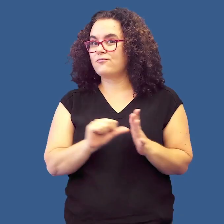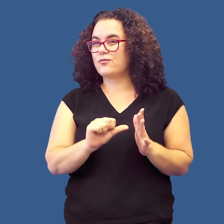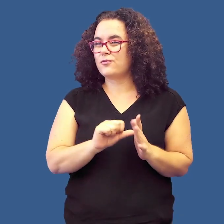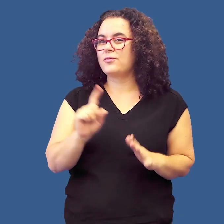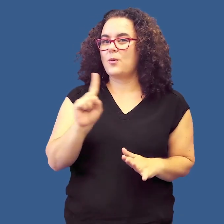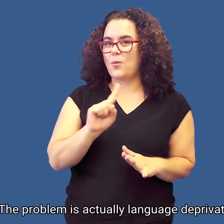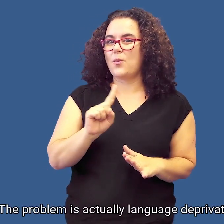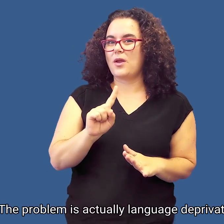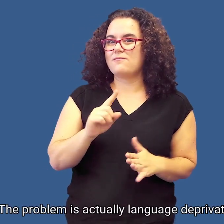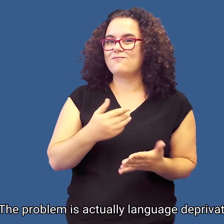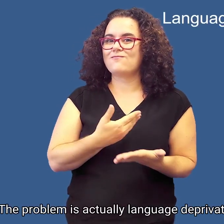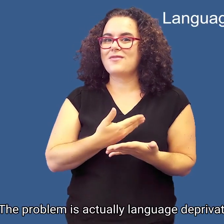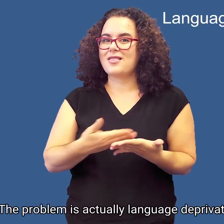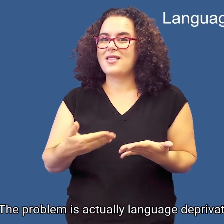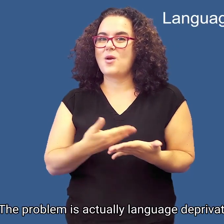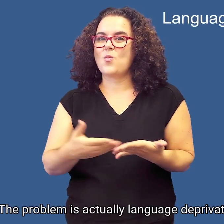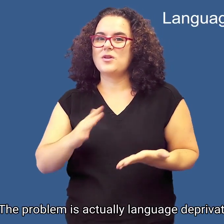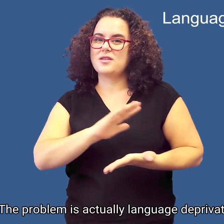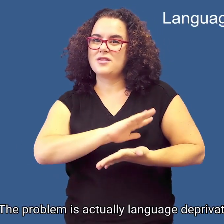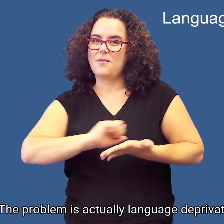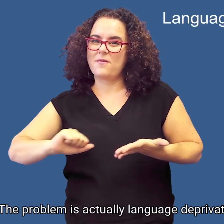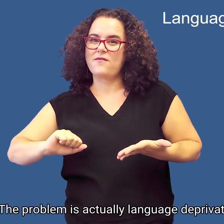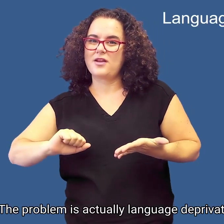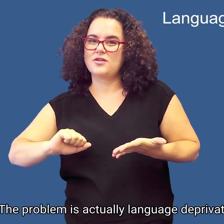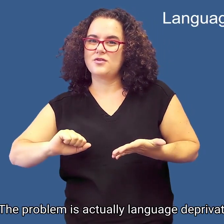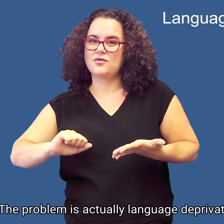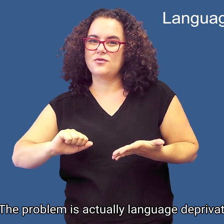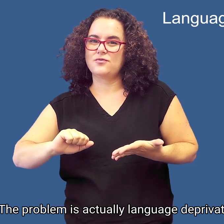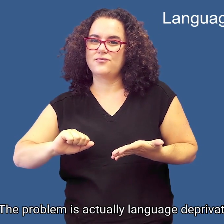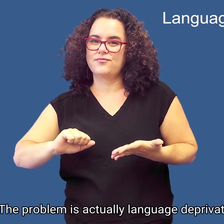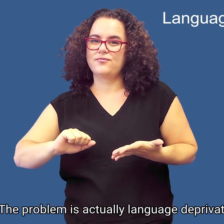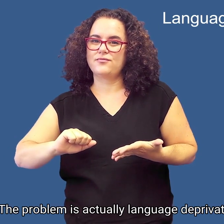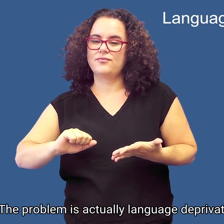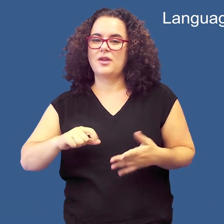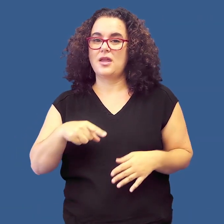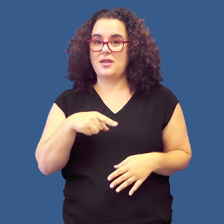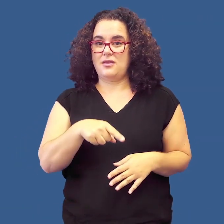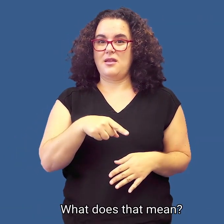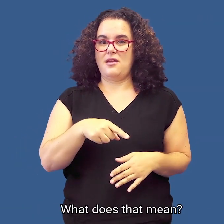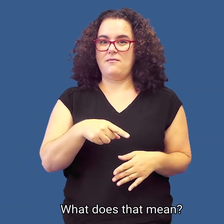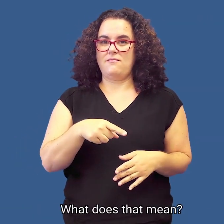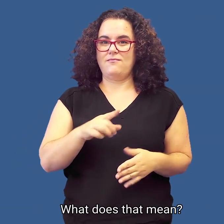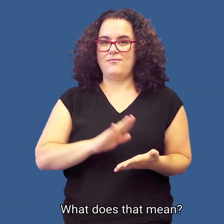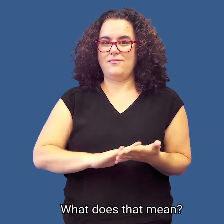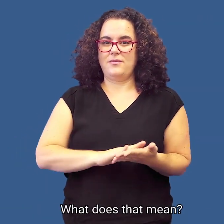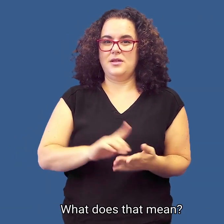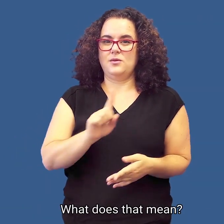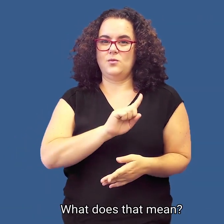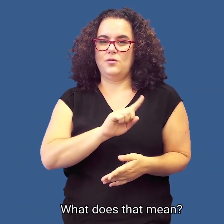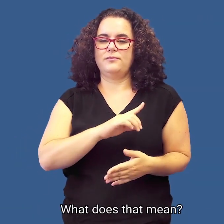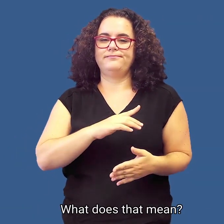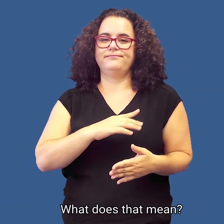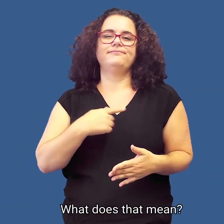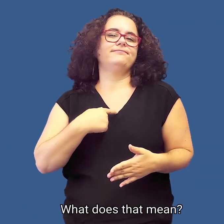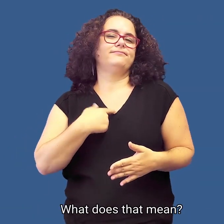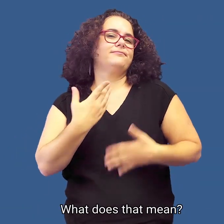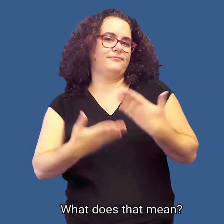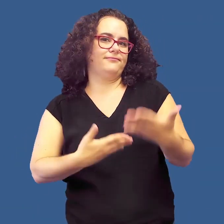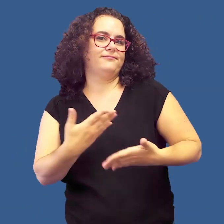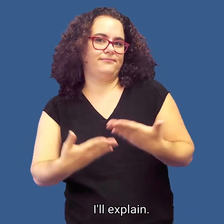The problem is actually language deprivation. What does this mean?